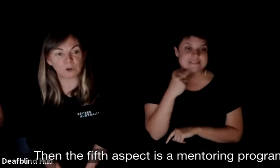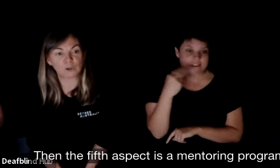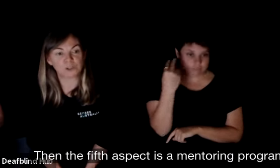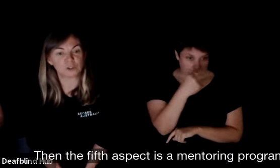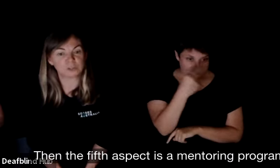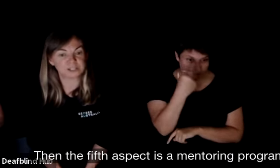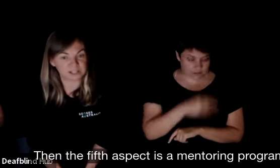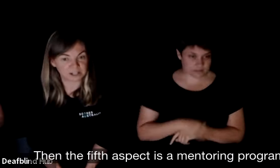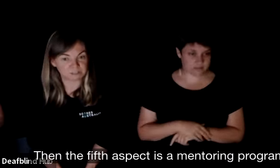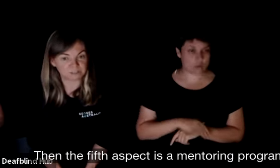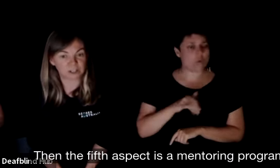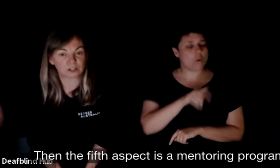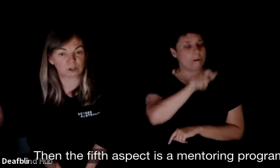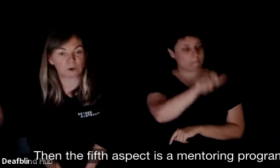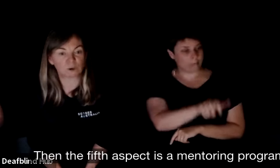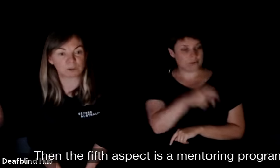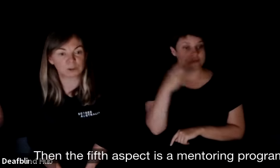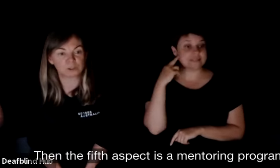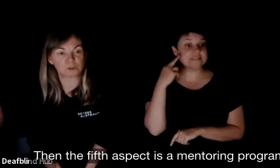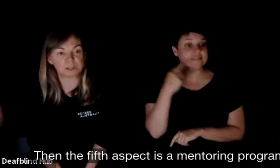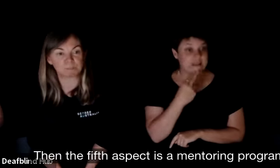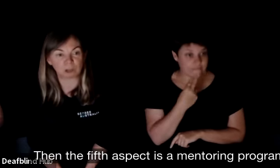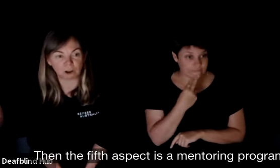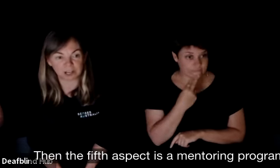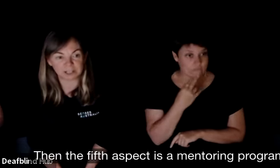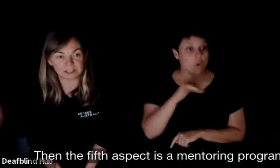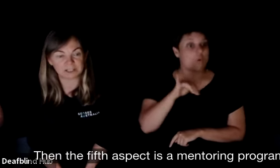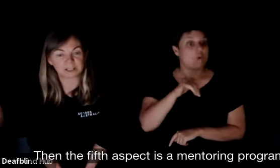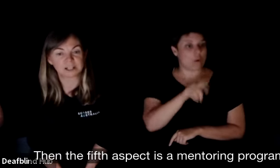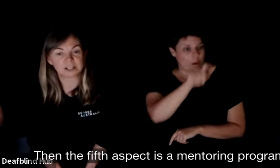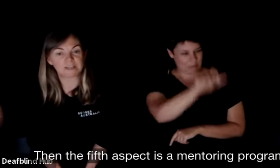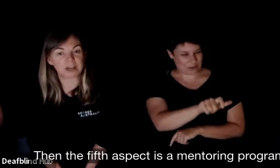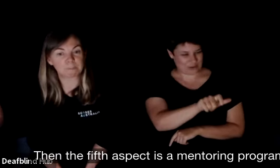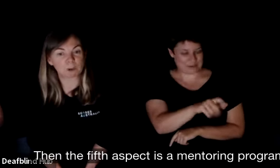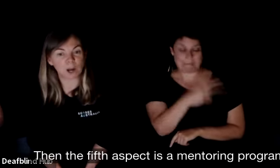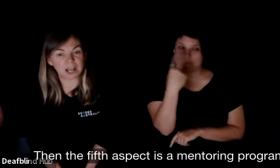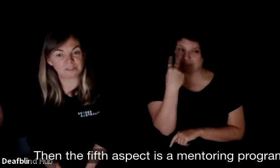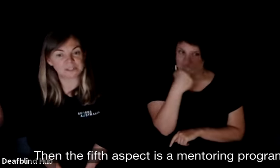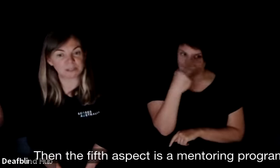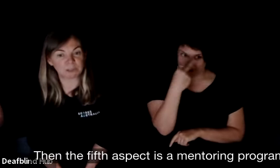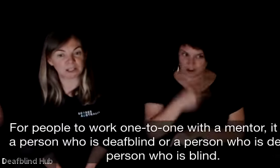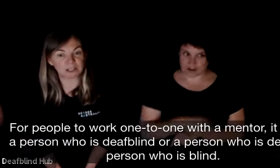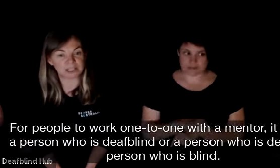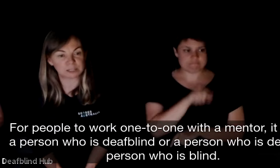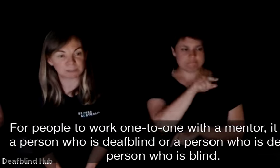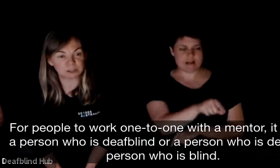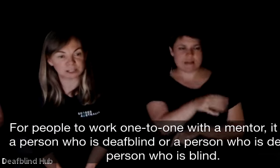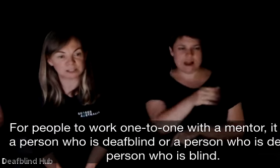or a person who is deaf, or a person who is blind, that might have